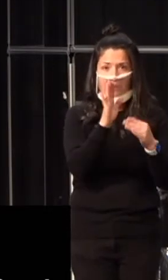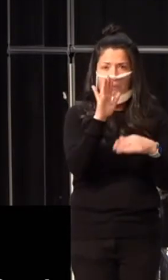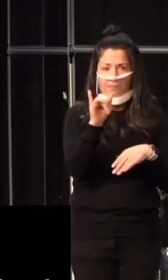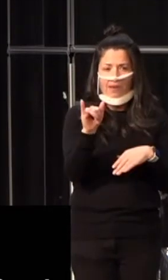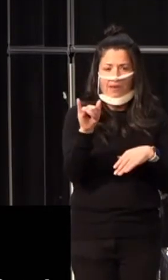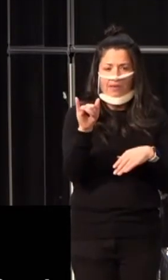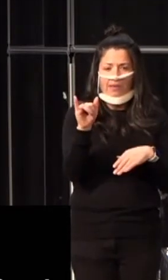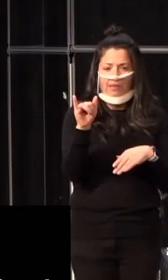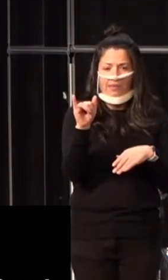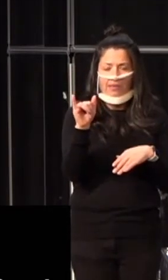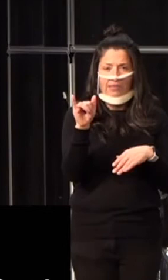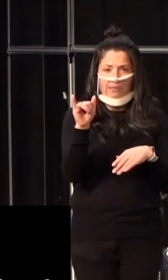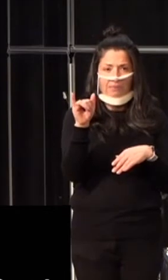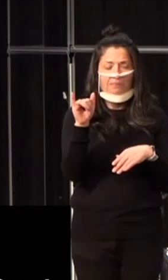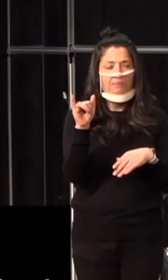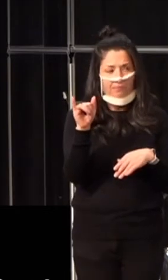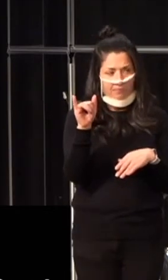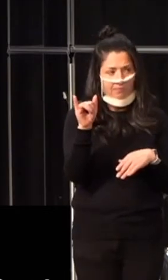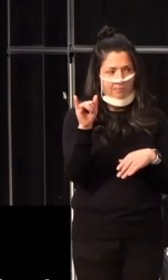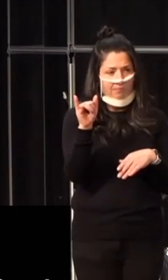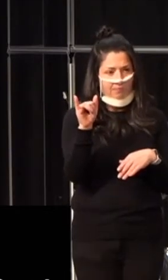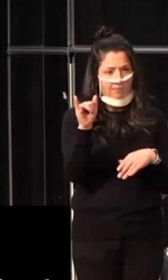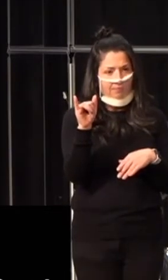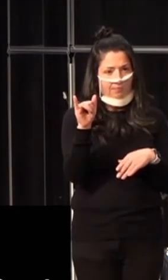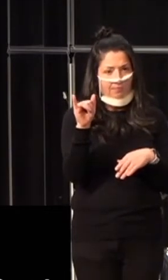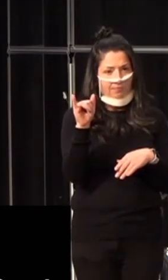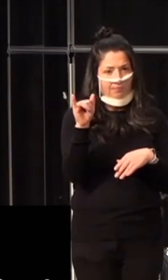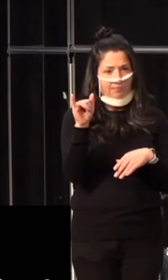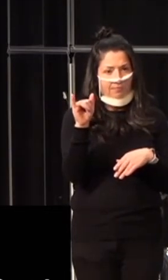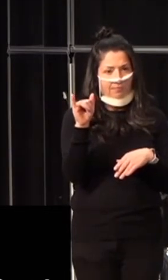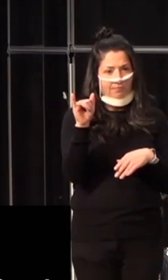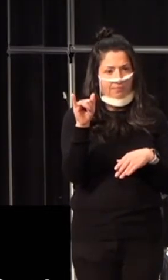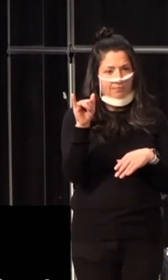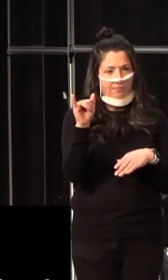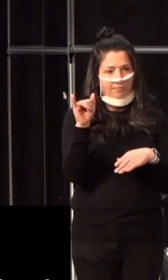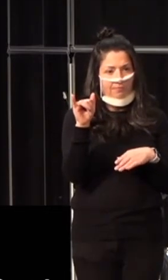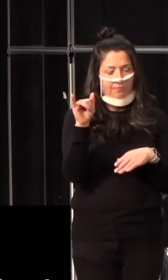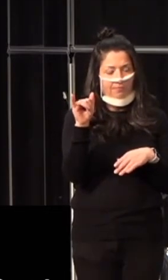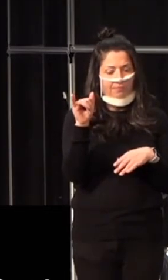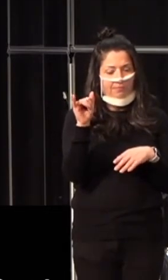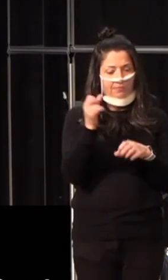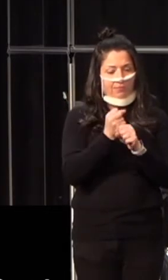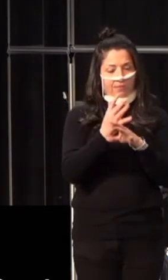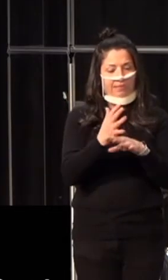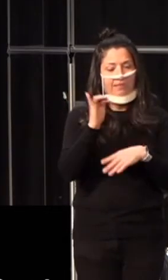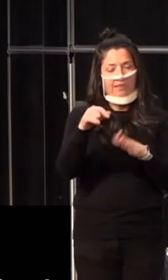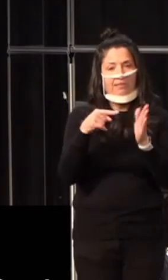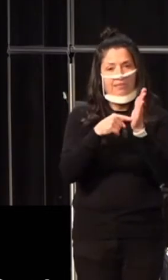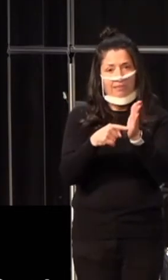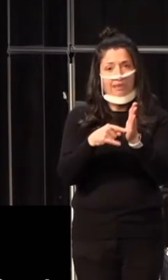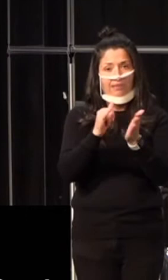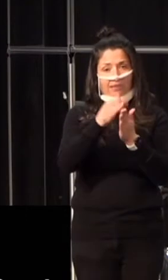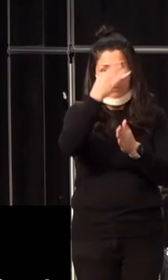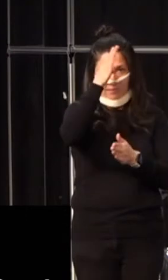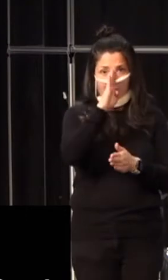the covenant sign that God commanded his people. So God wasn't very happy with